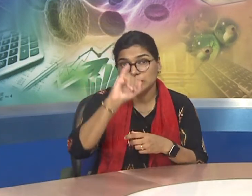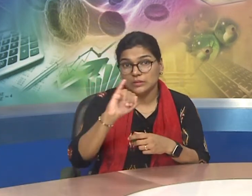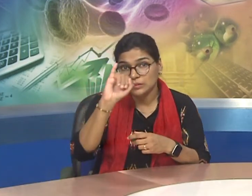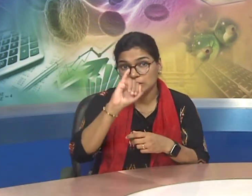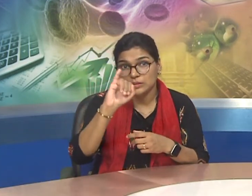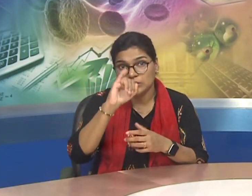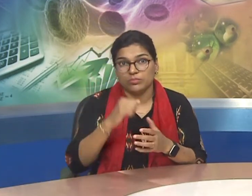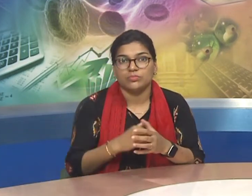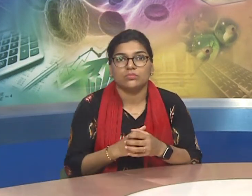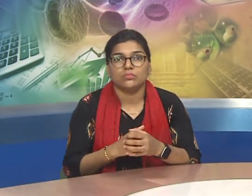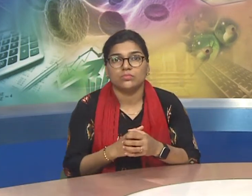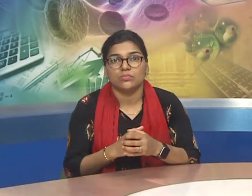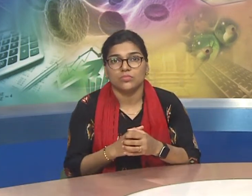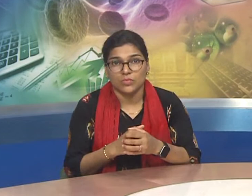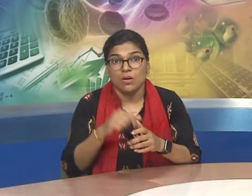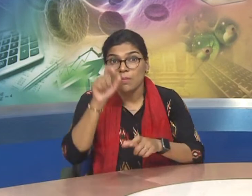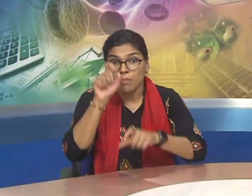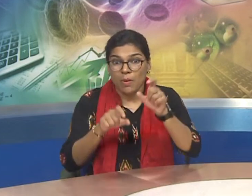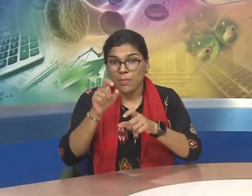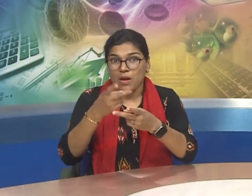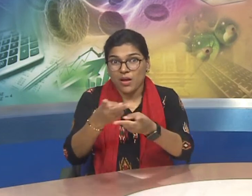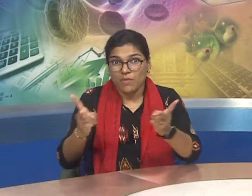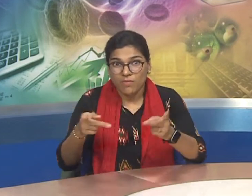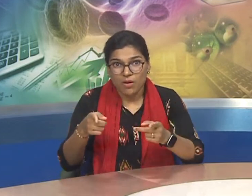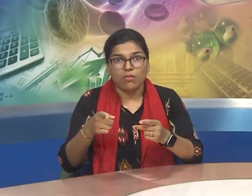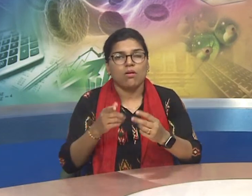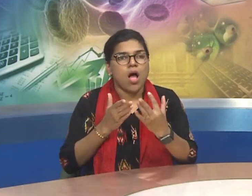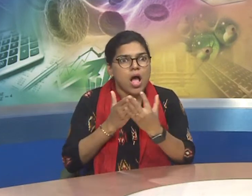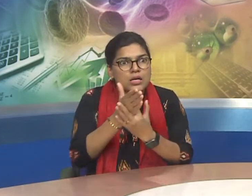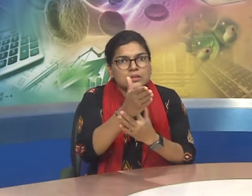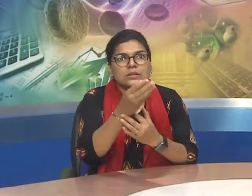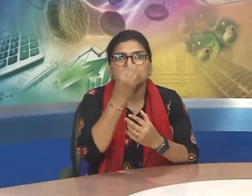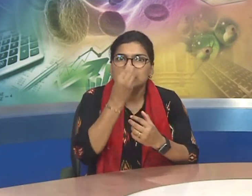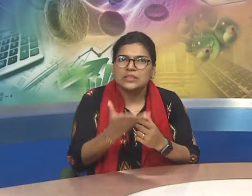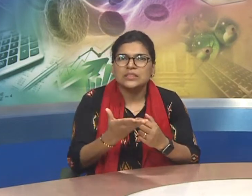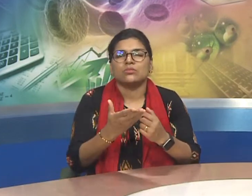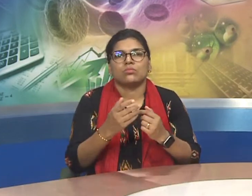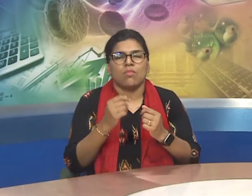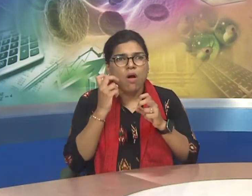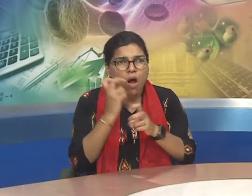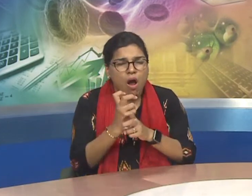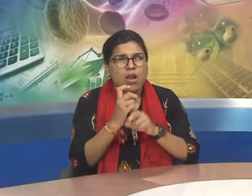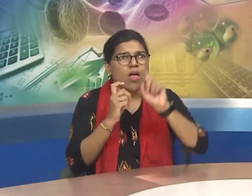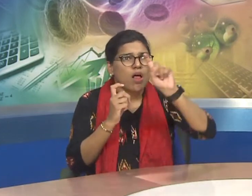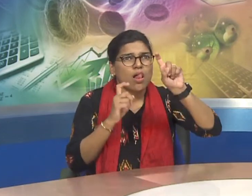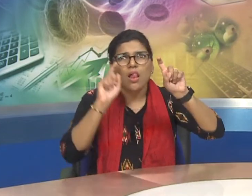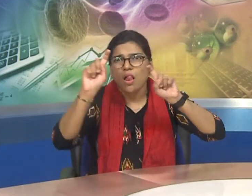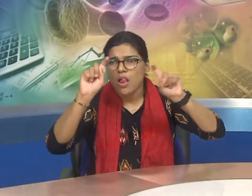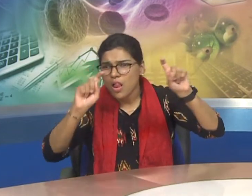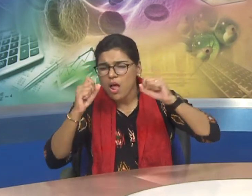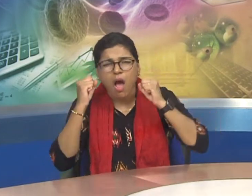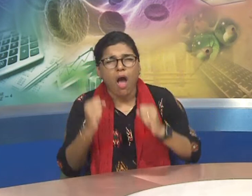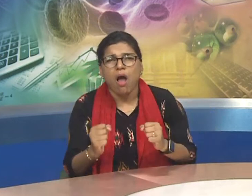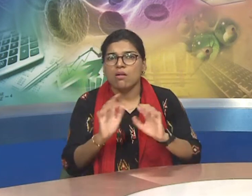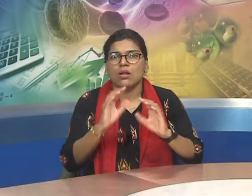Point number 6, to facilitate wider access to information for the users.